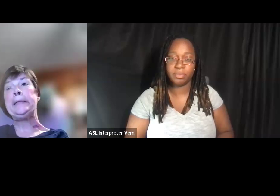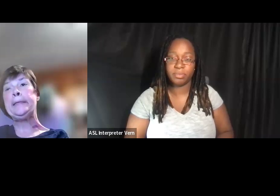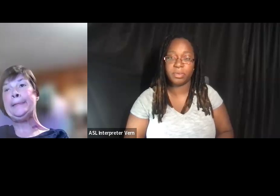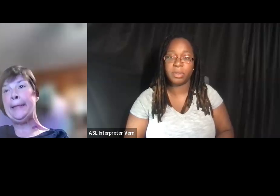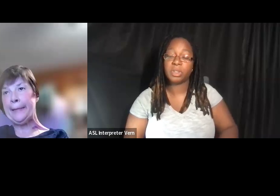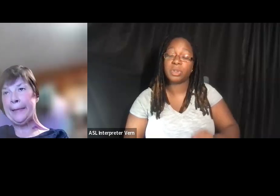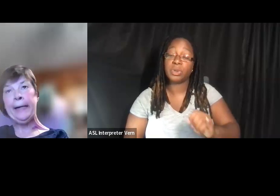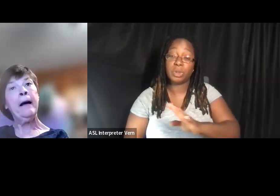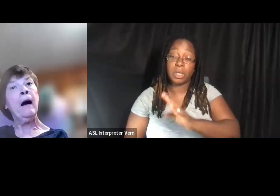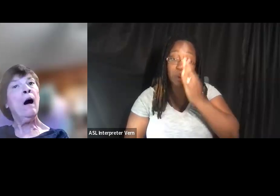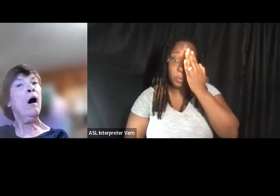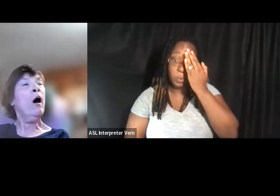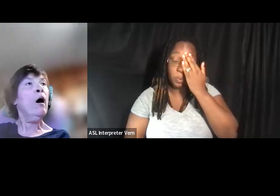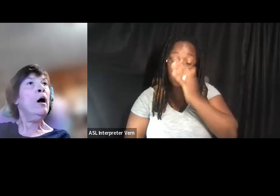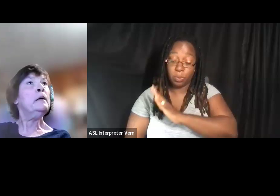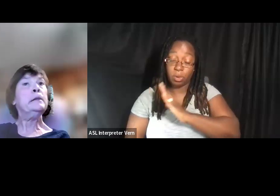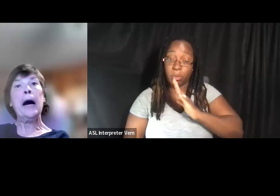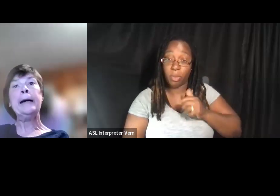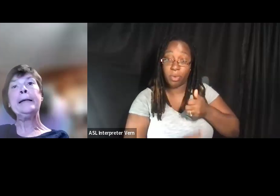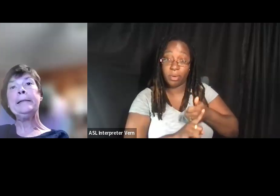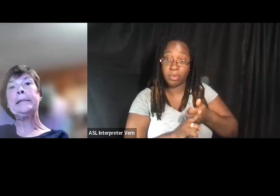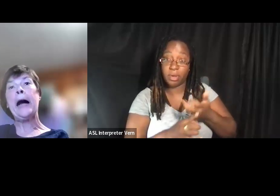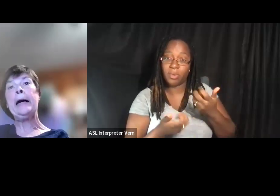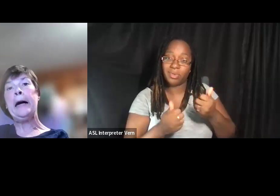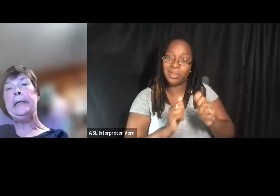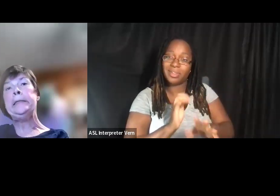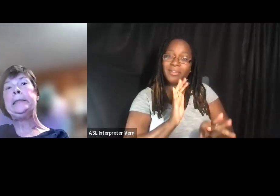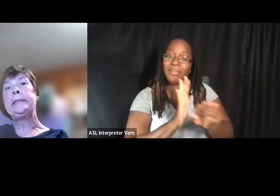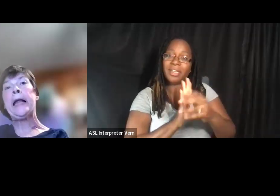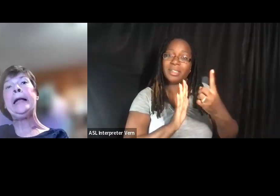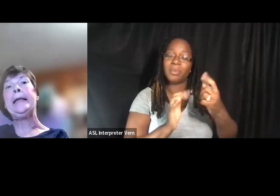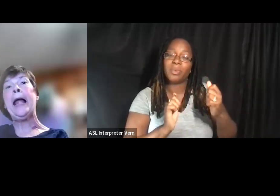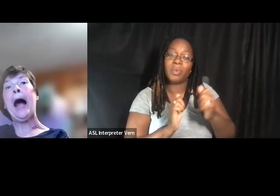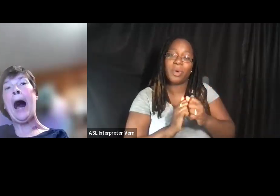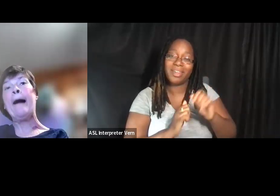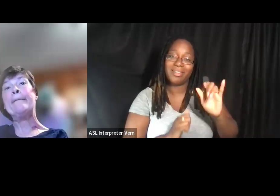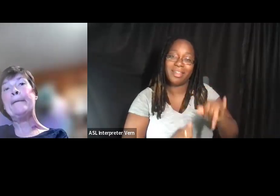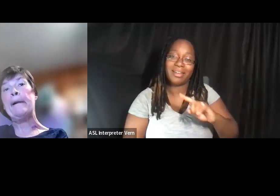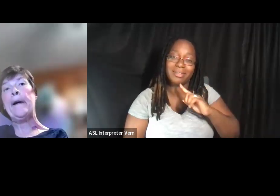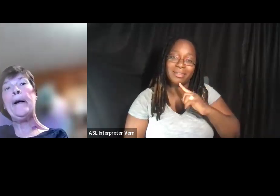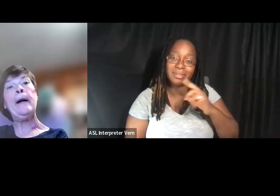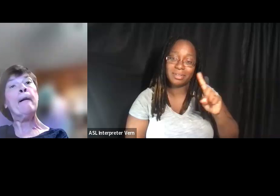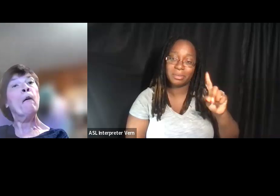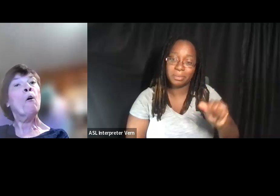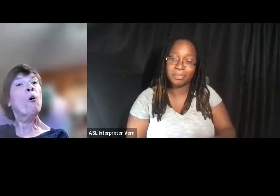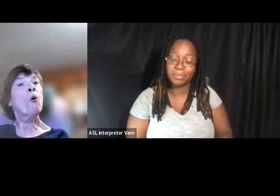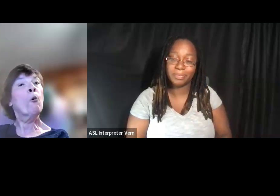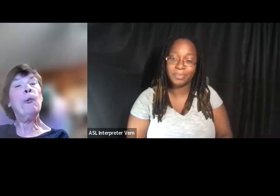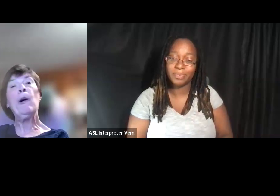significant disability. Now you gotta understand that our board,